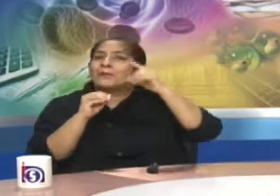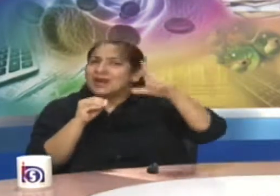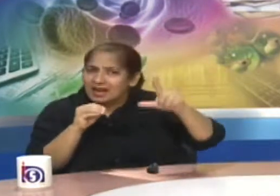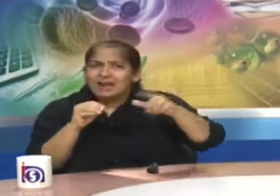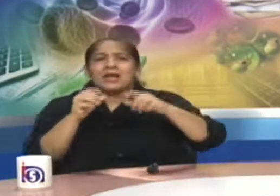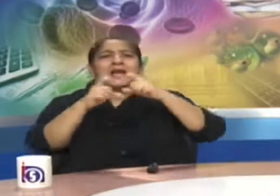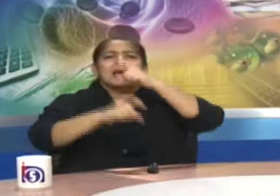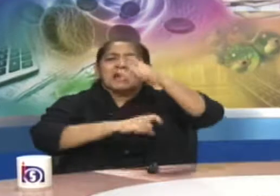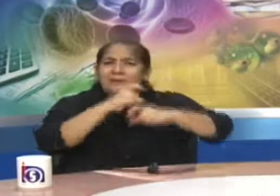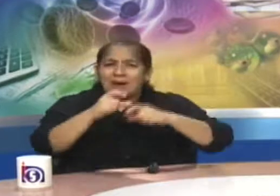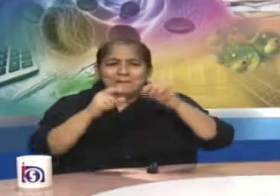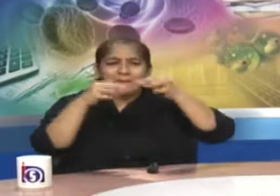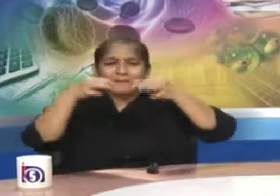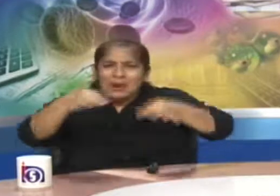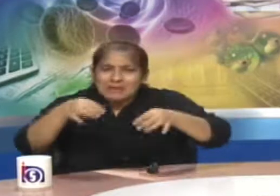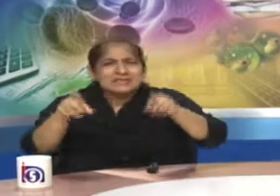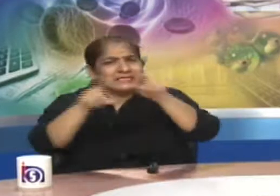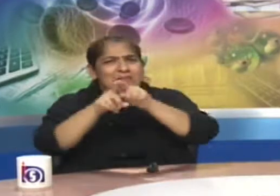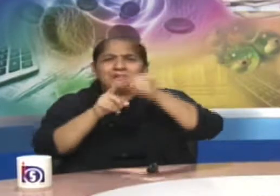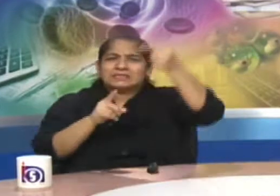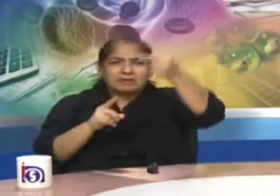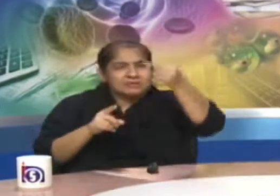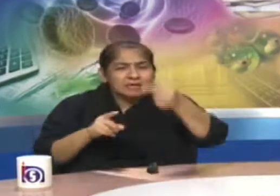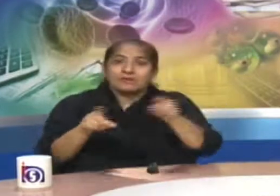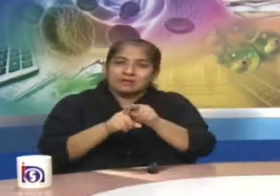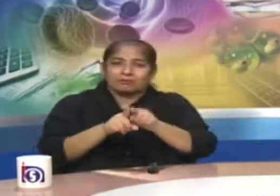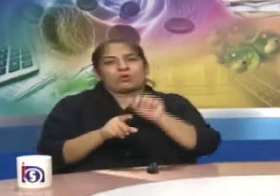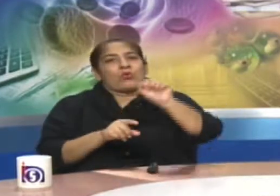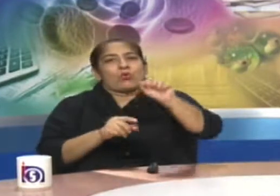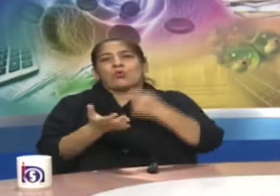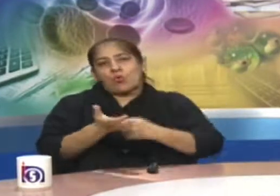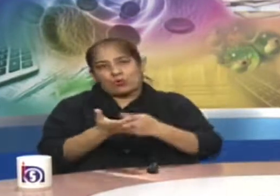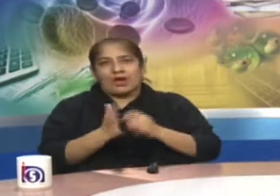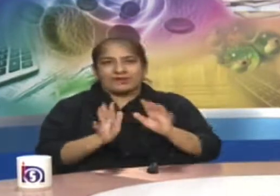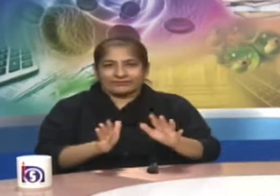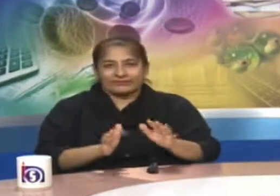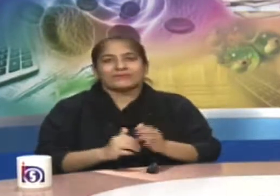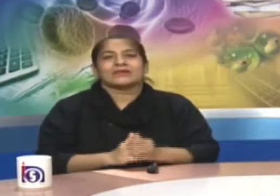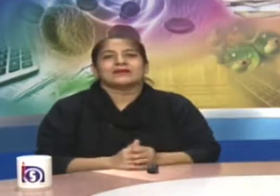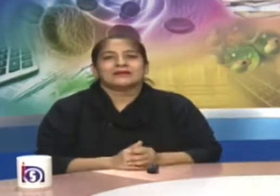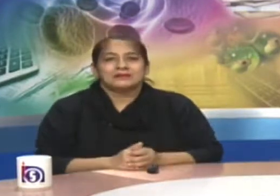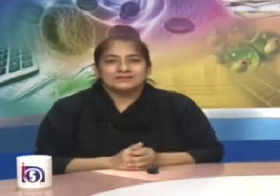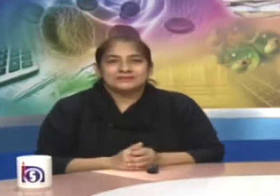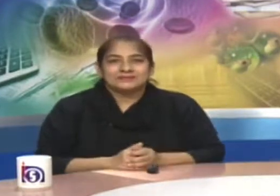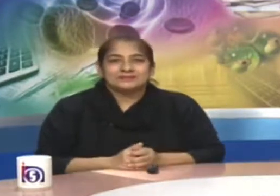till 1 year. So within the 1 year time, you need to return the amount.